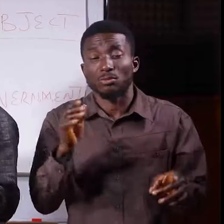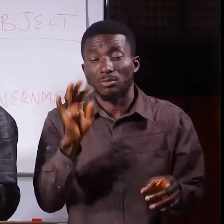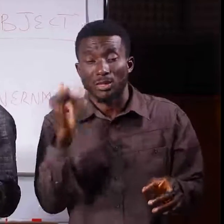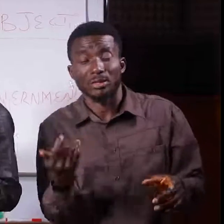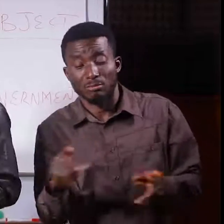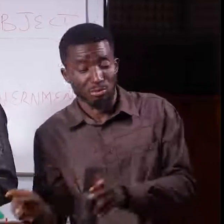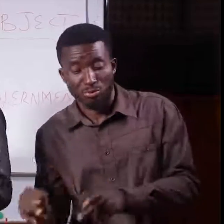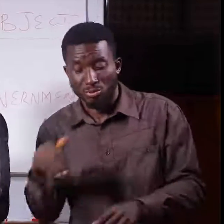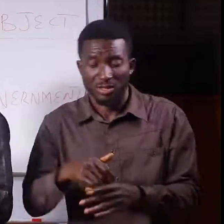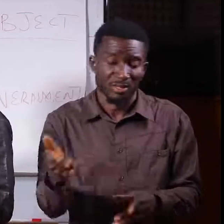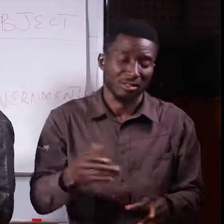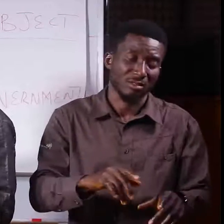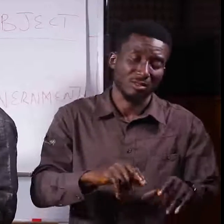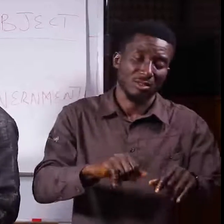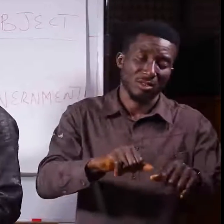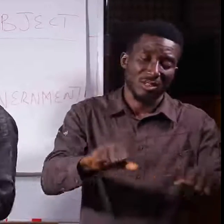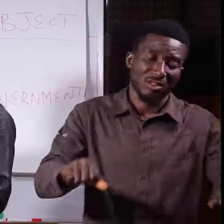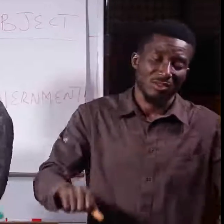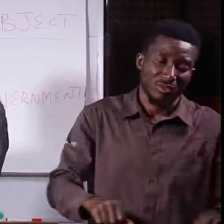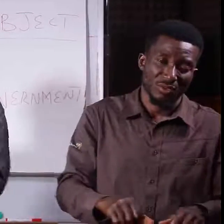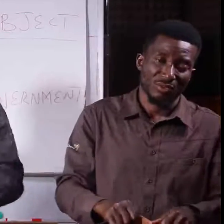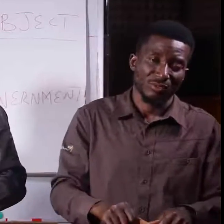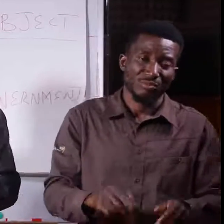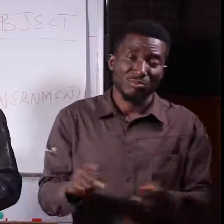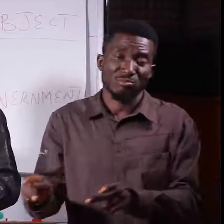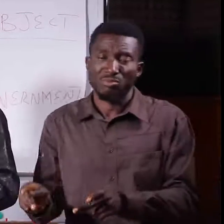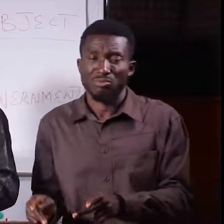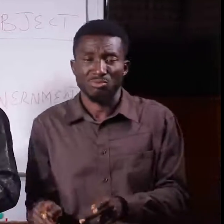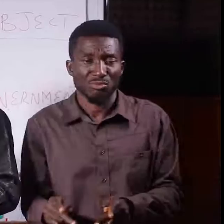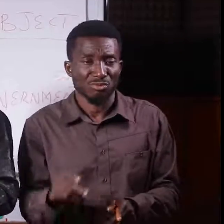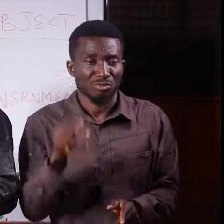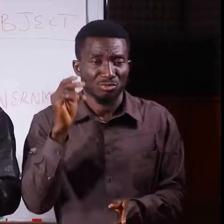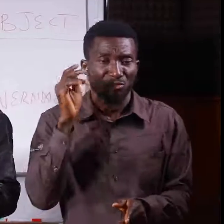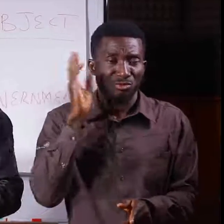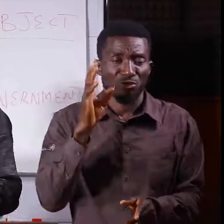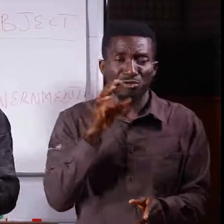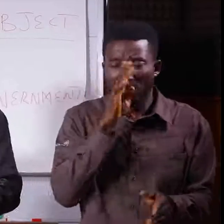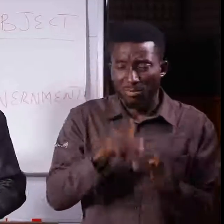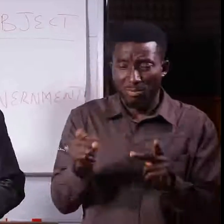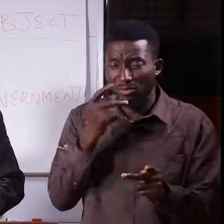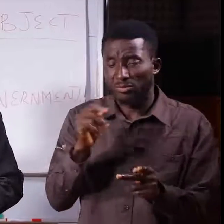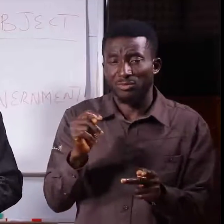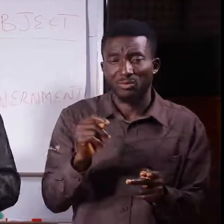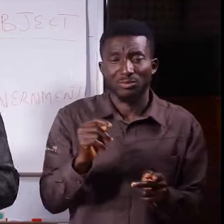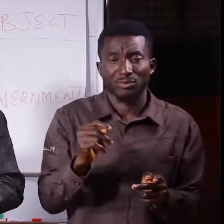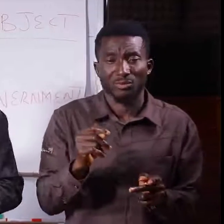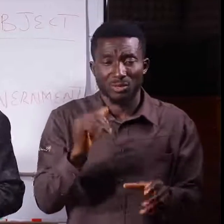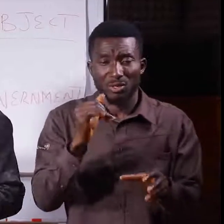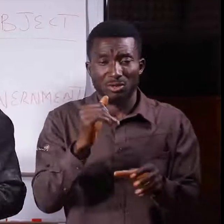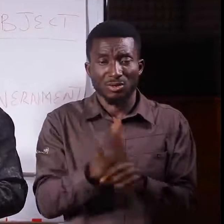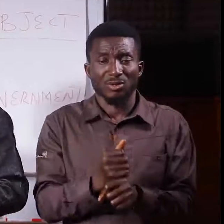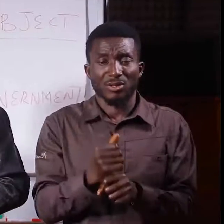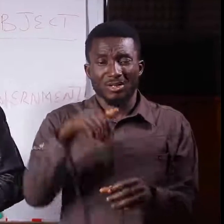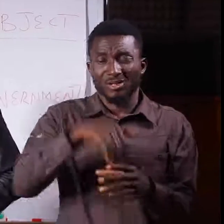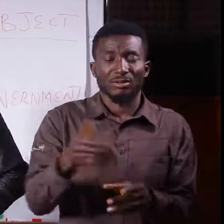their locality. So people participate in developing their country, their local